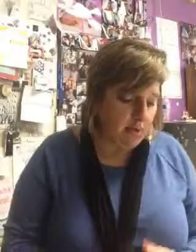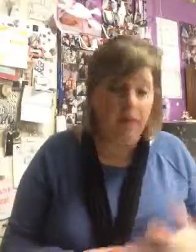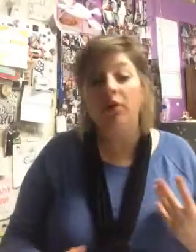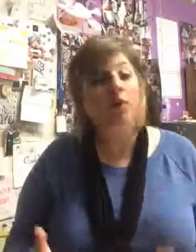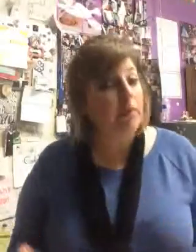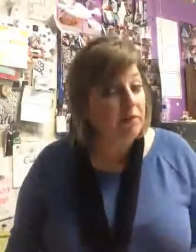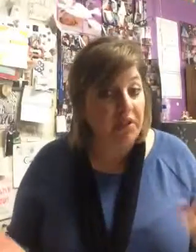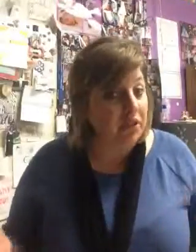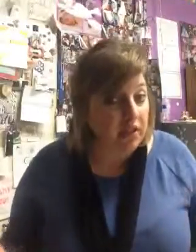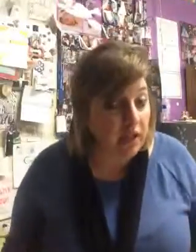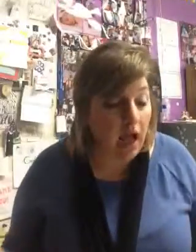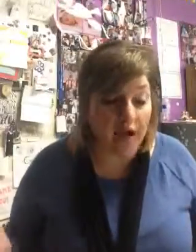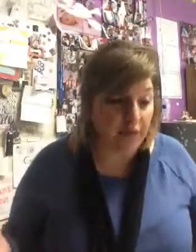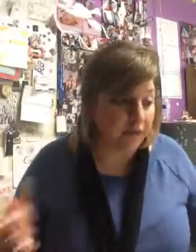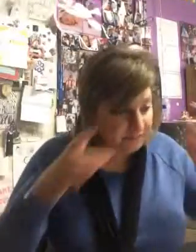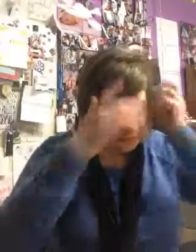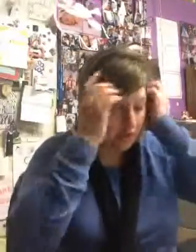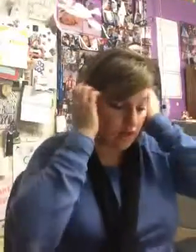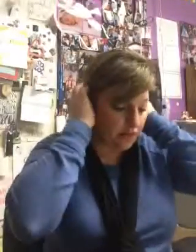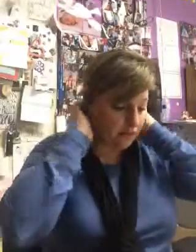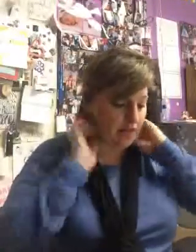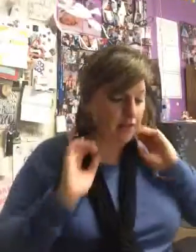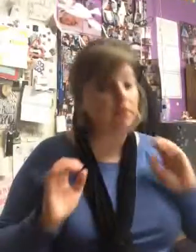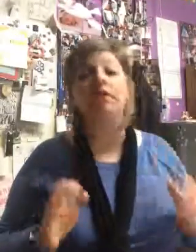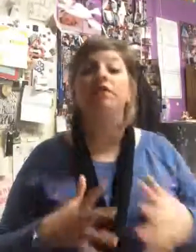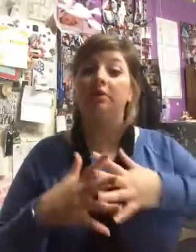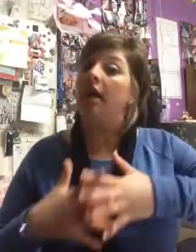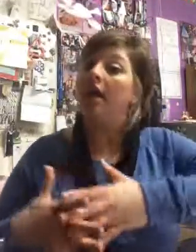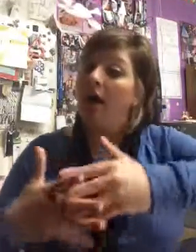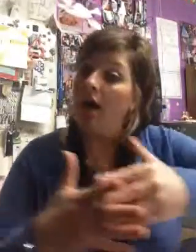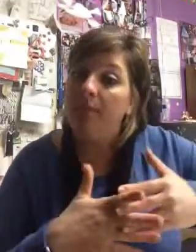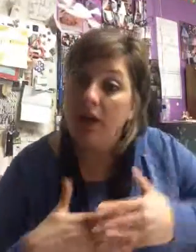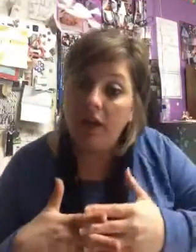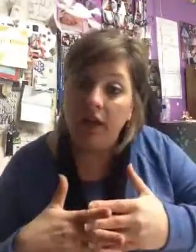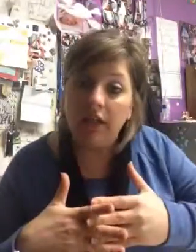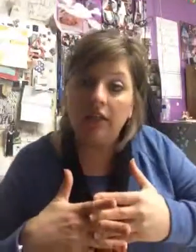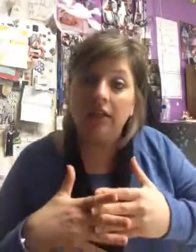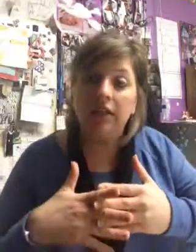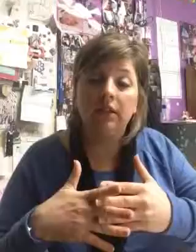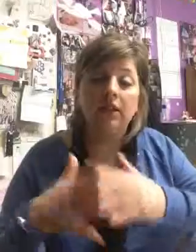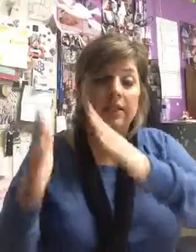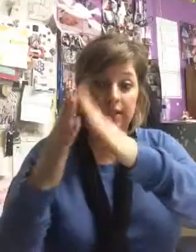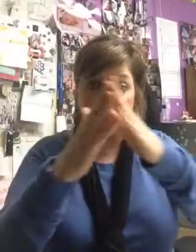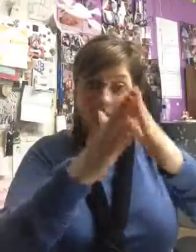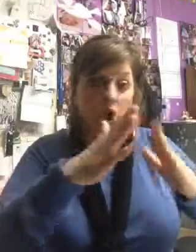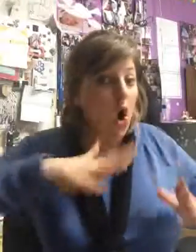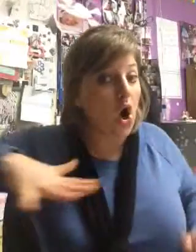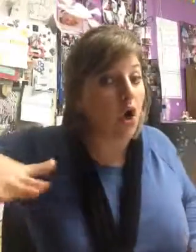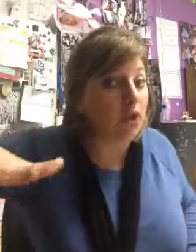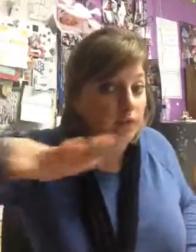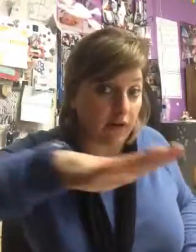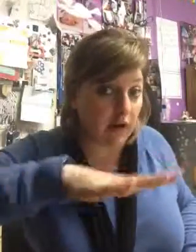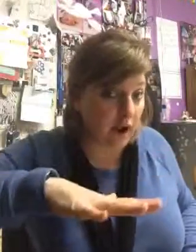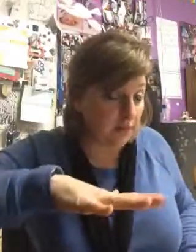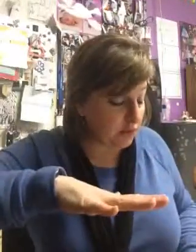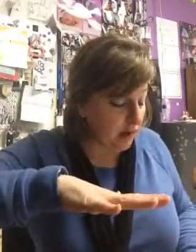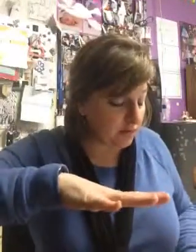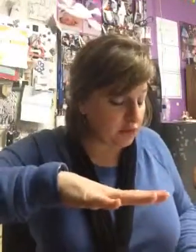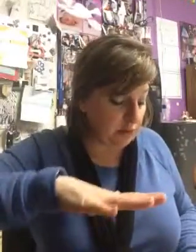people are more materialistic. I don't know. So the way that you do this, you would say America, cities all over, eyebrows would be